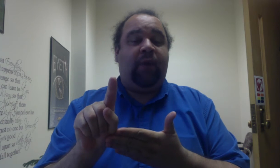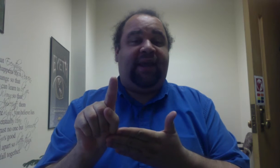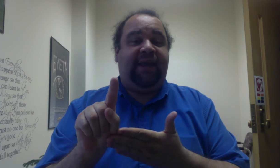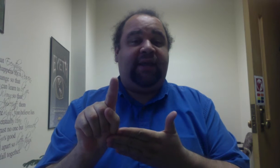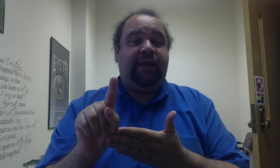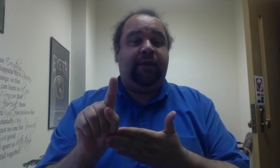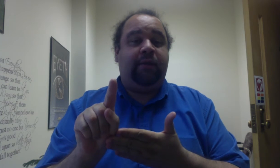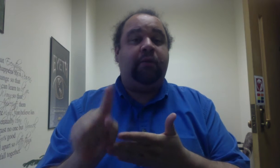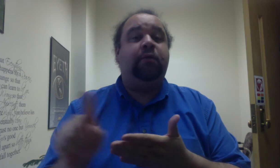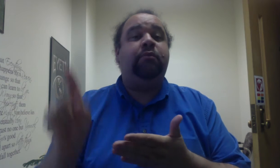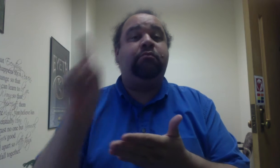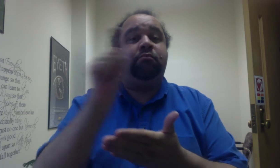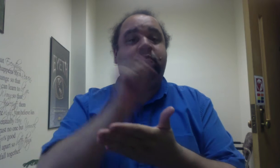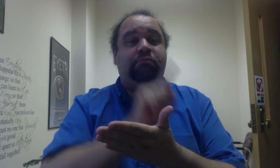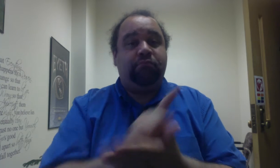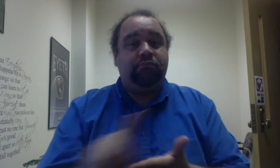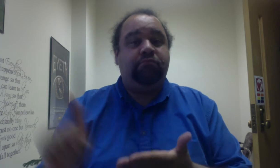week,